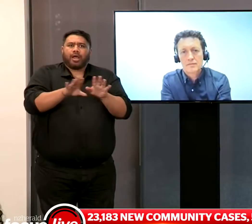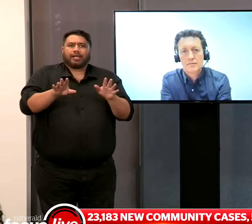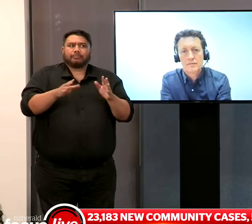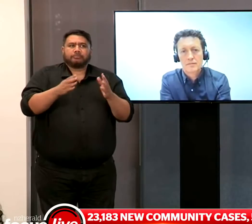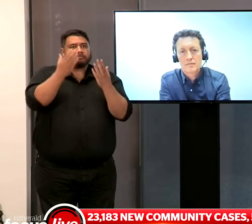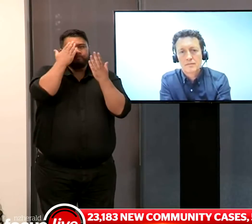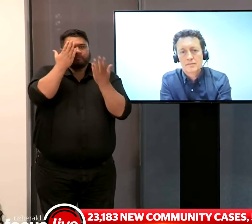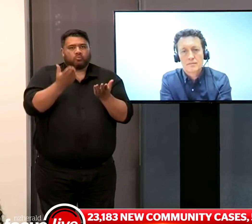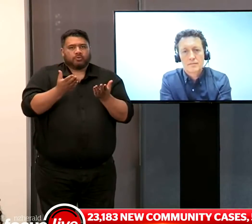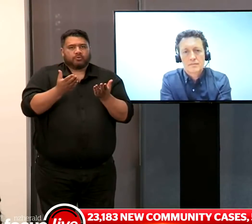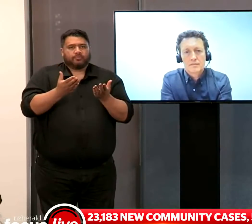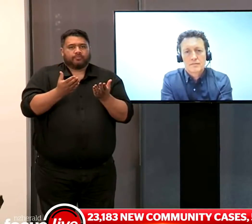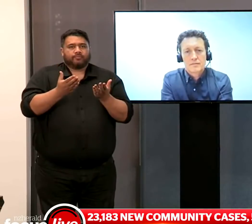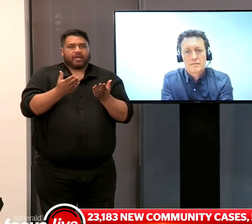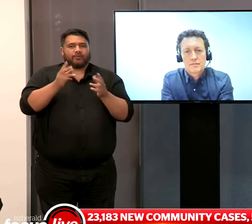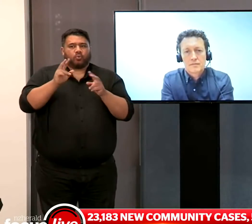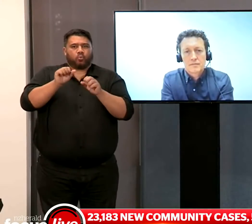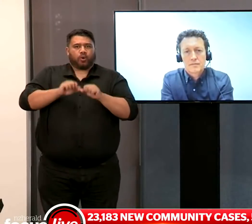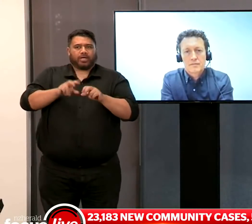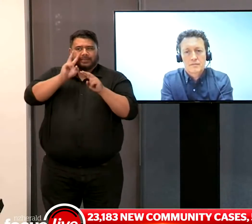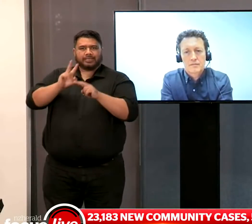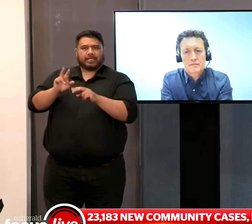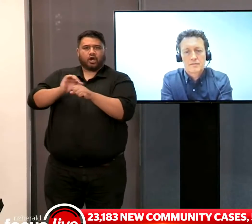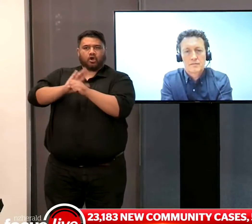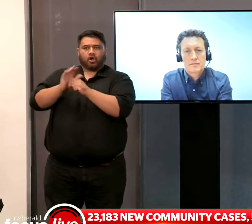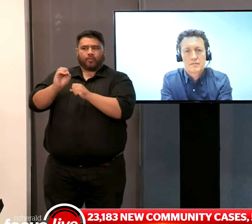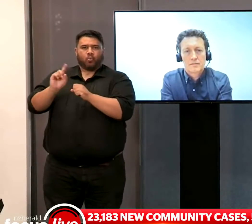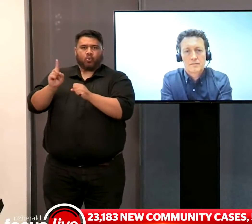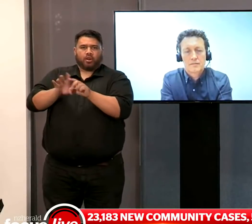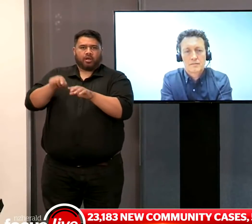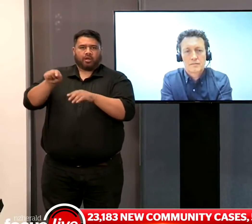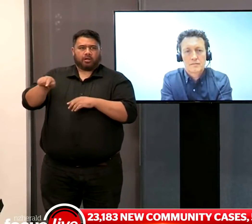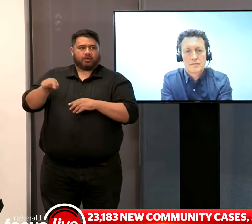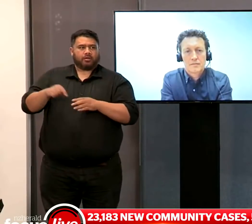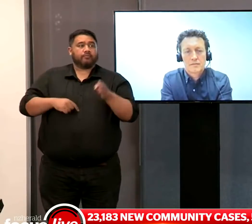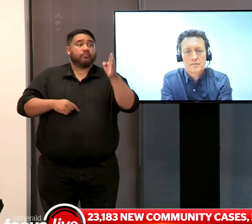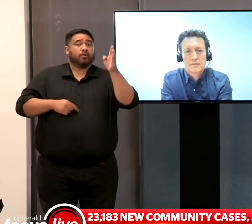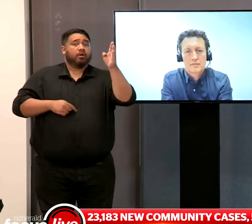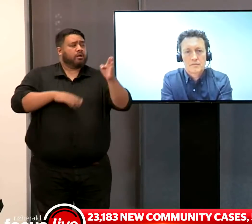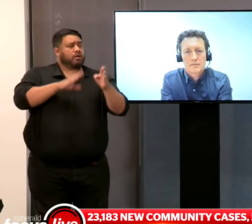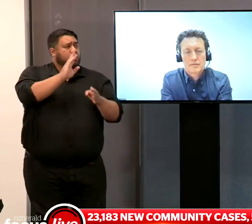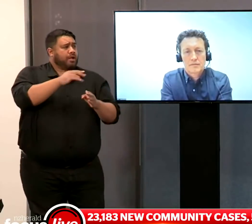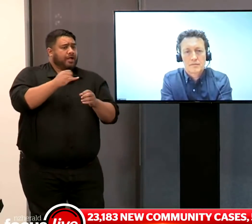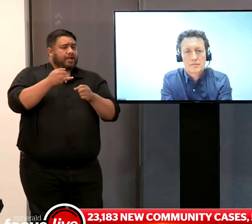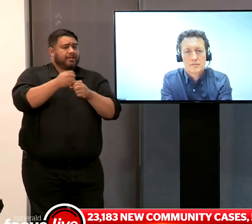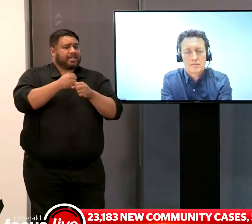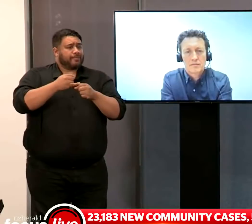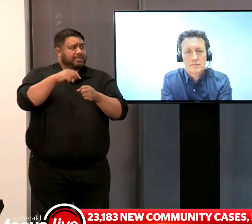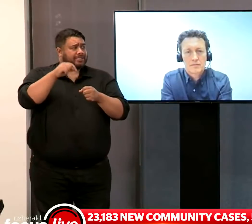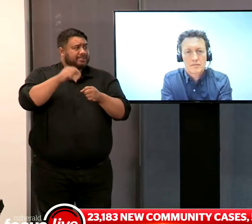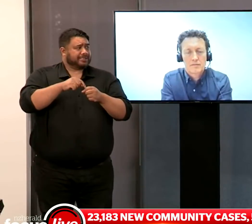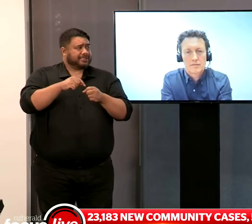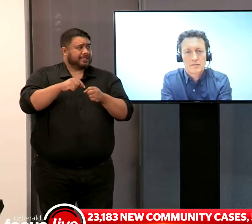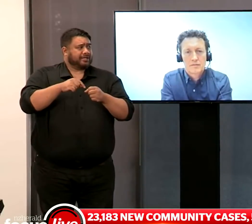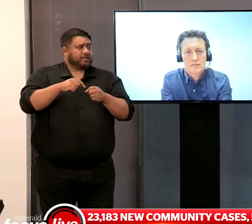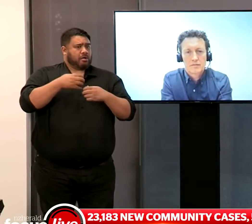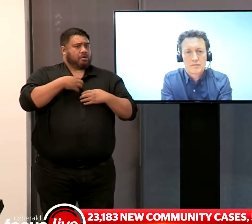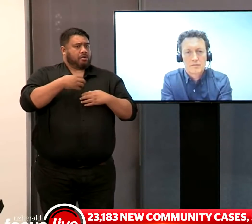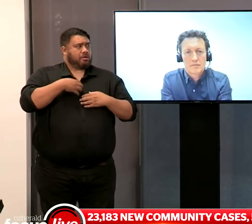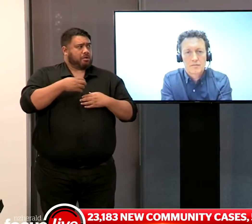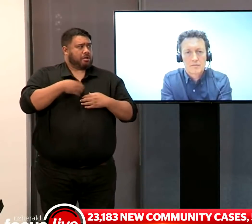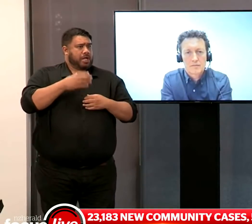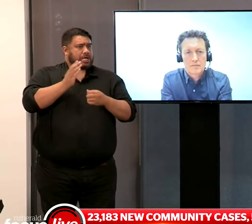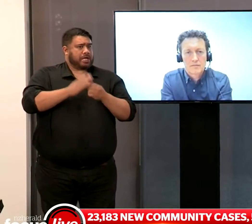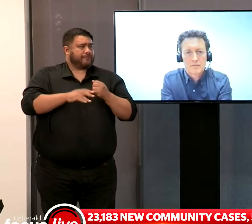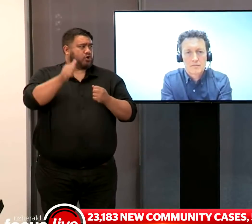yet to be determined. Dr. Bloomfield, we're hearing from pharmacies that they weren't aware that they were going to be collection sites until they heard about it